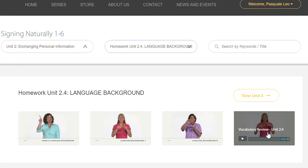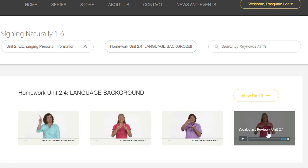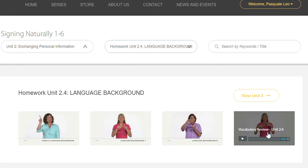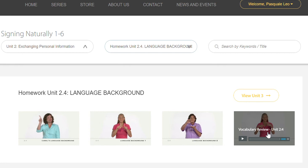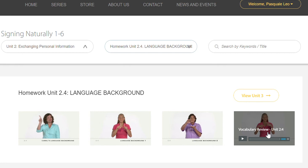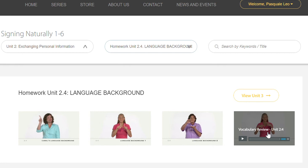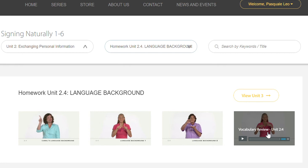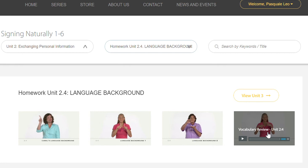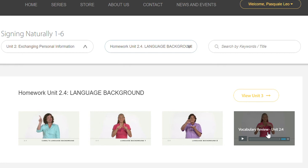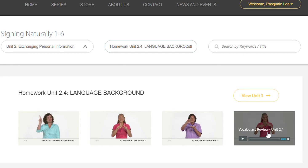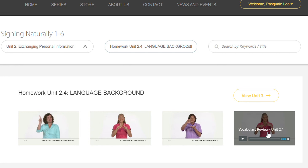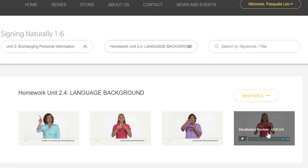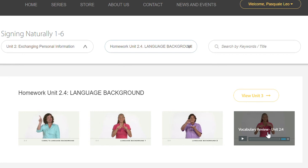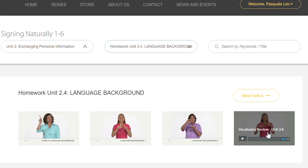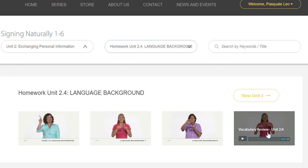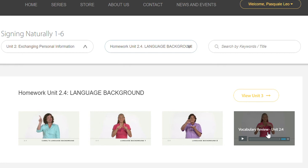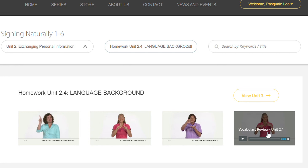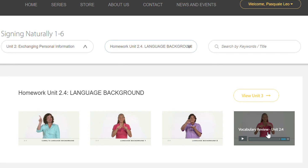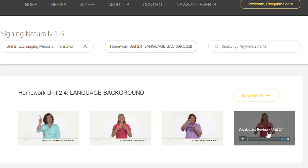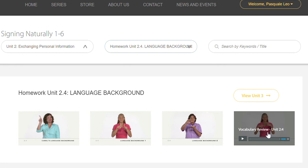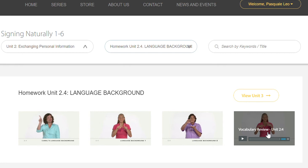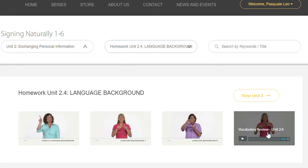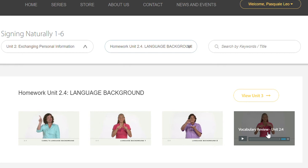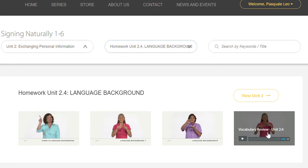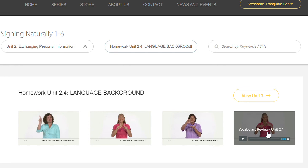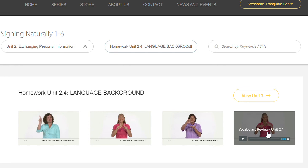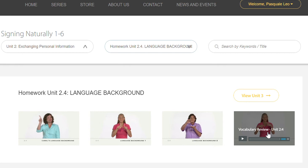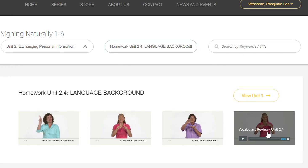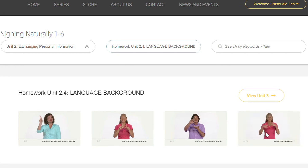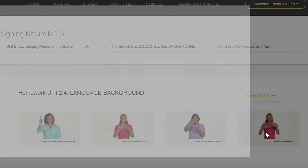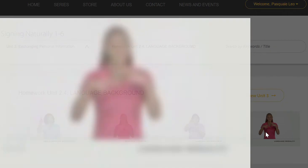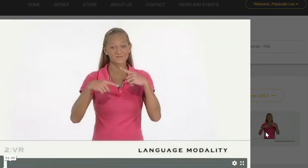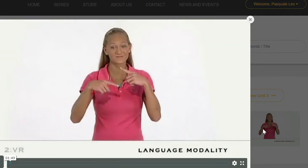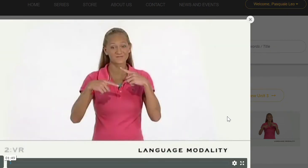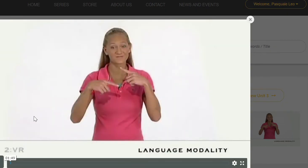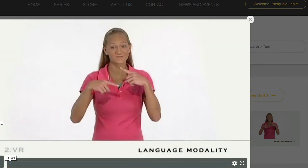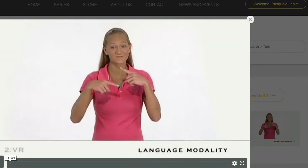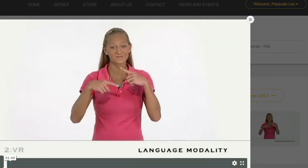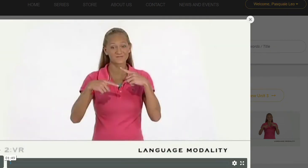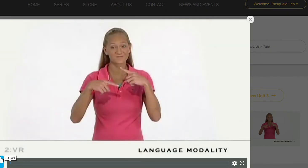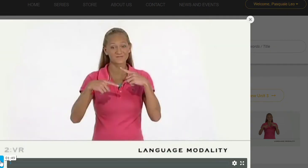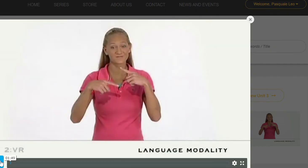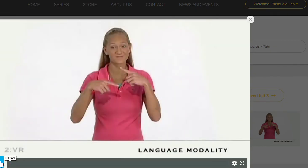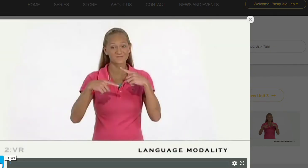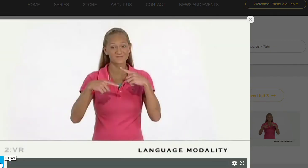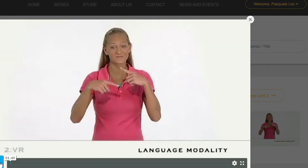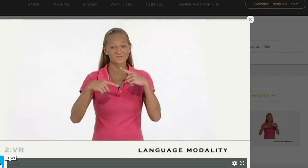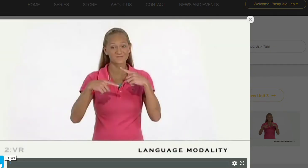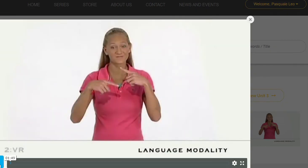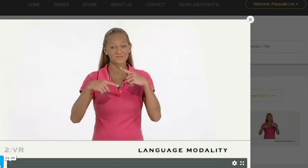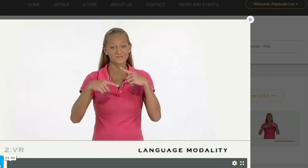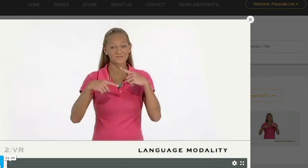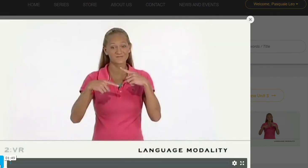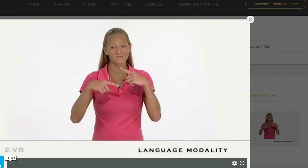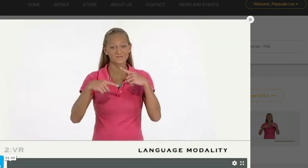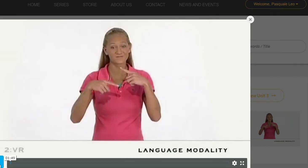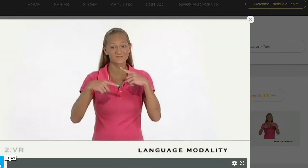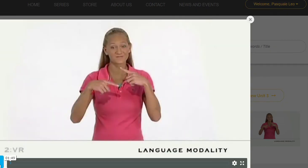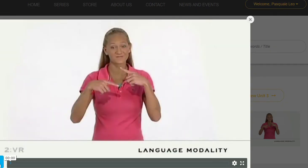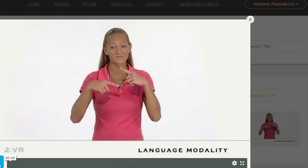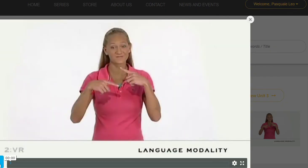signs correspond with your book starting on page 95 at the bottom. And I'm going to run through these with you. Here we